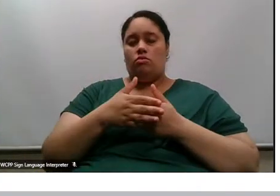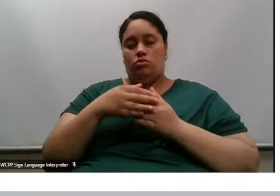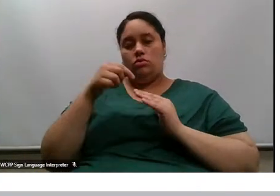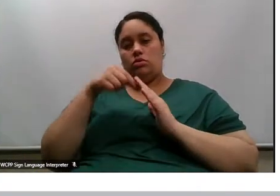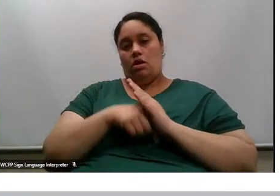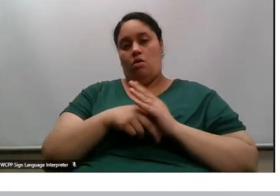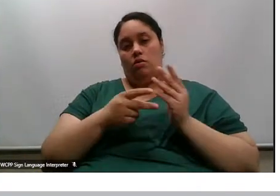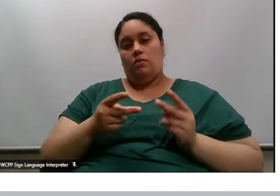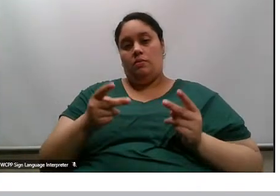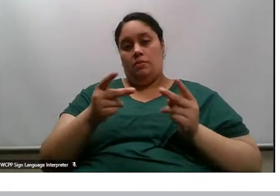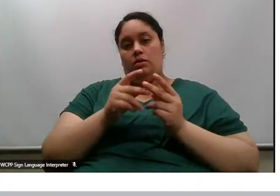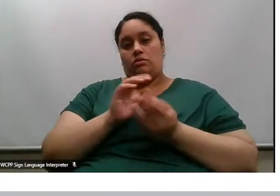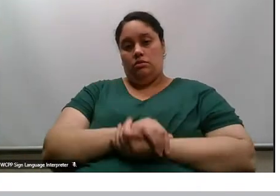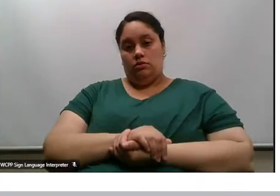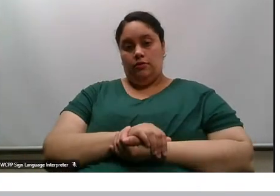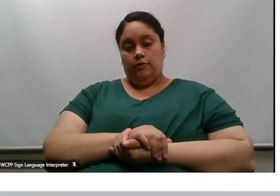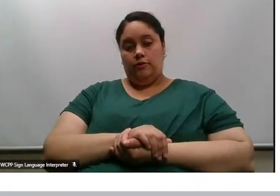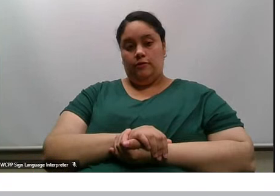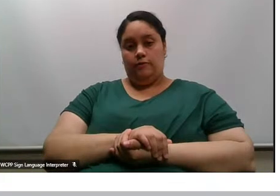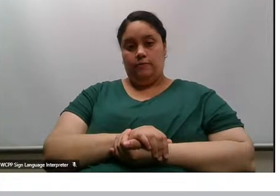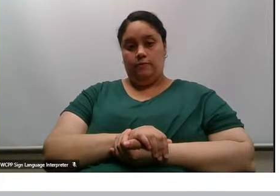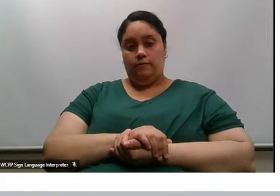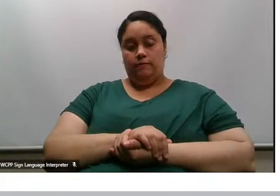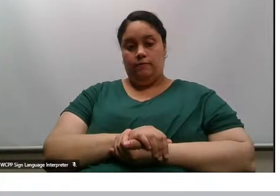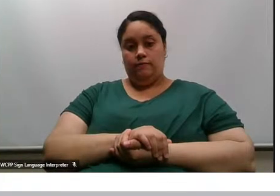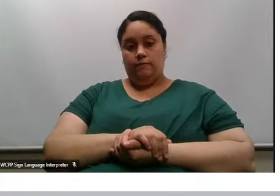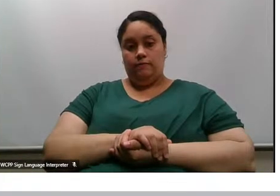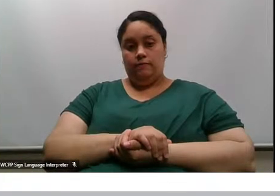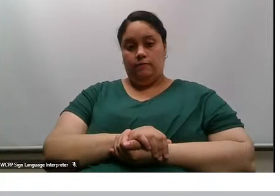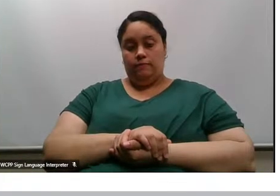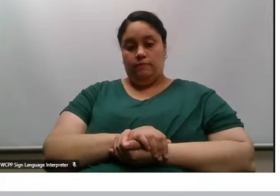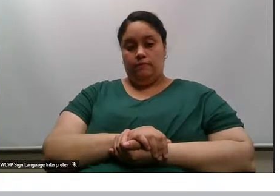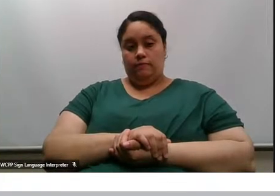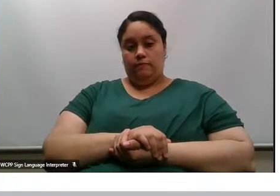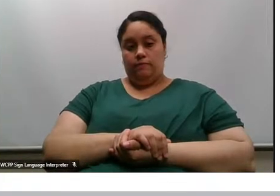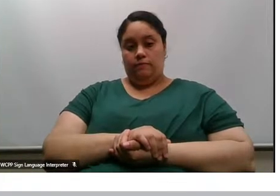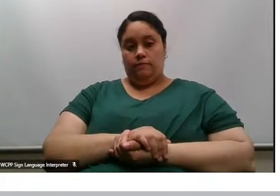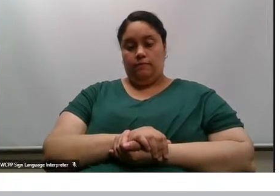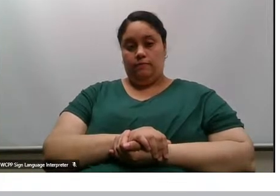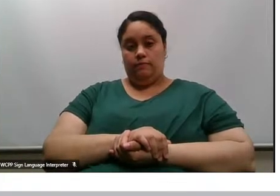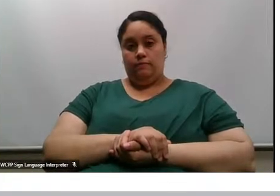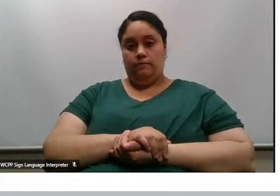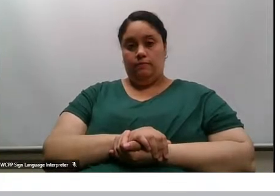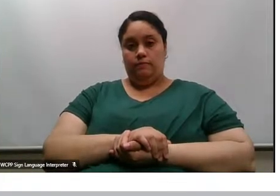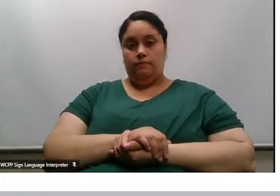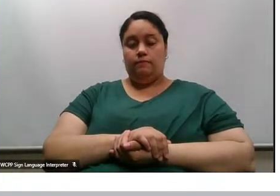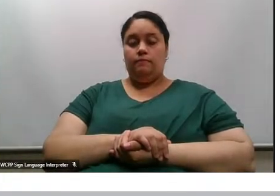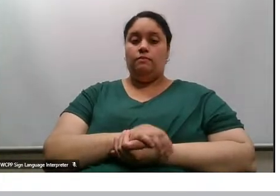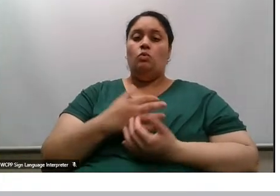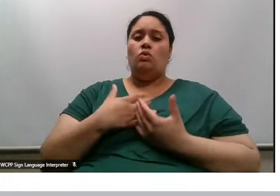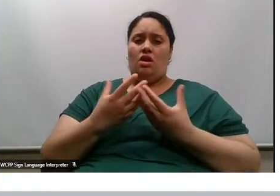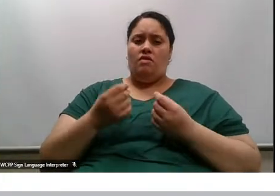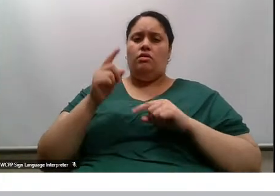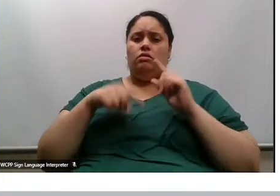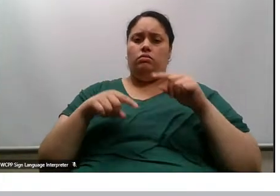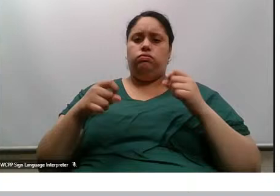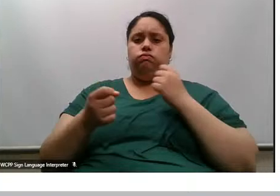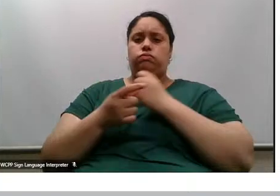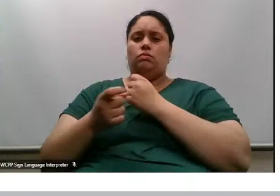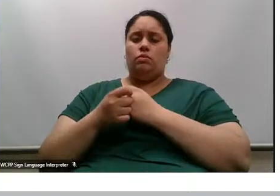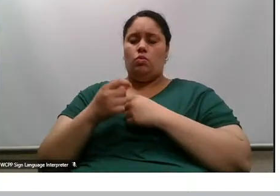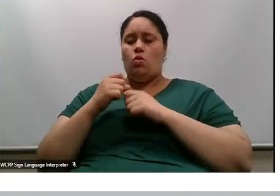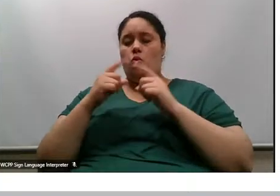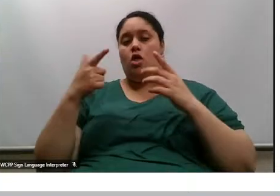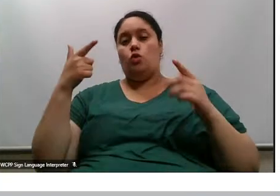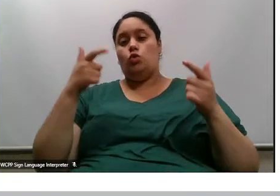those premises. So Chairperson, yes, we have a number of incidents, various incidents, of course. You're aware that the shooting incidents